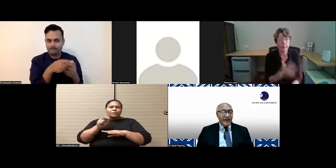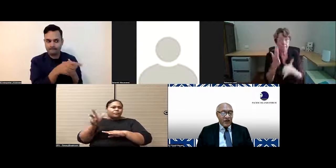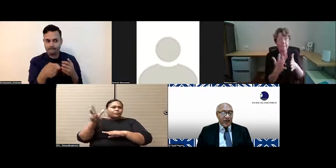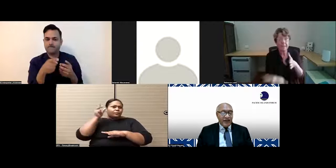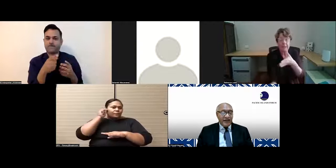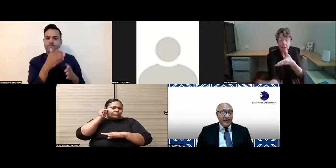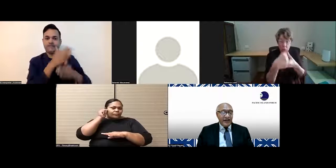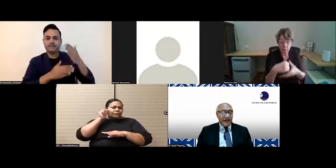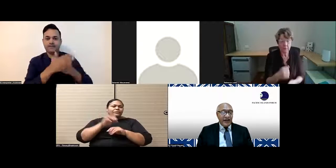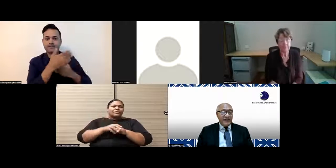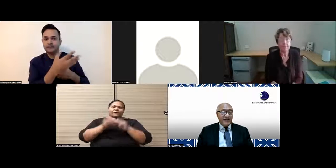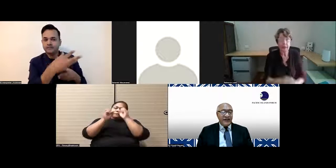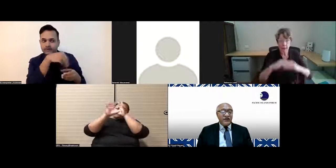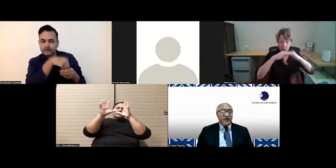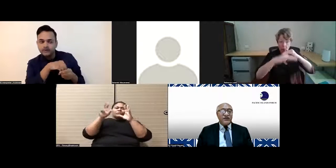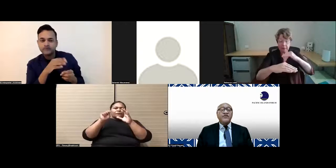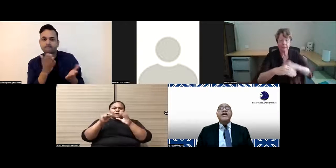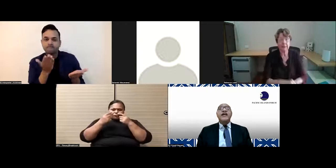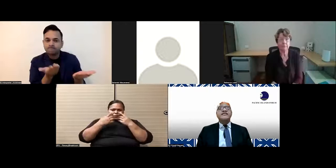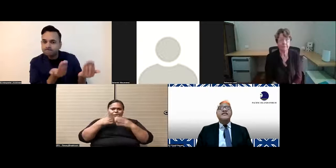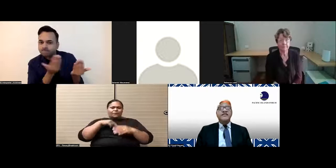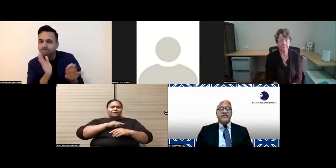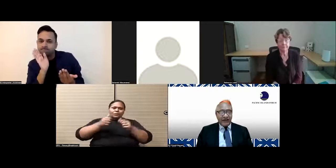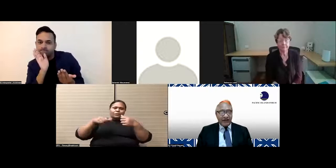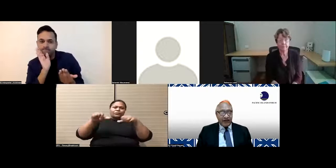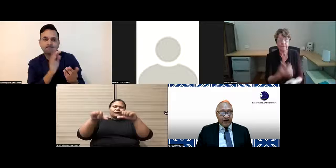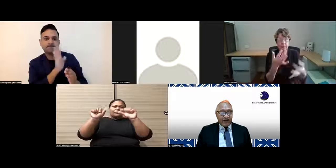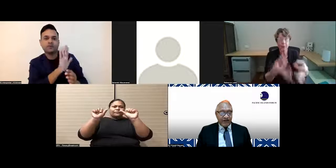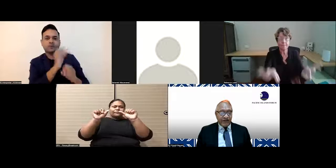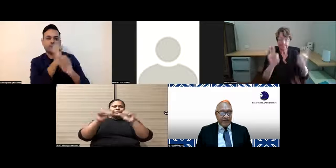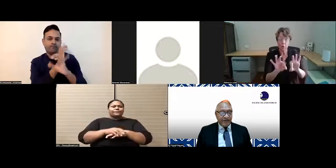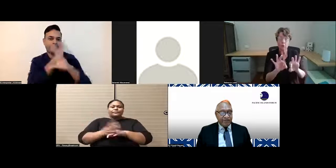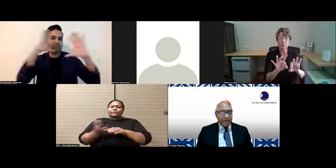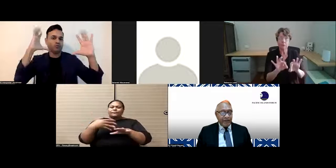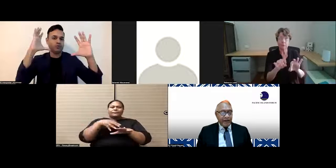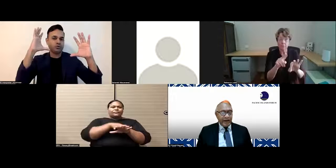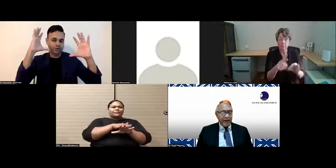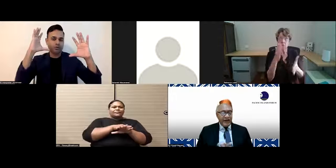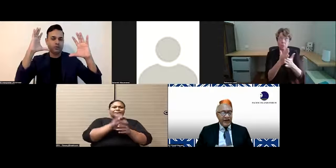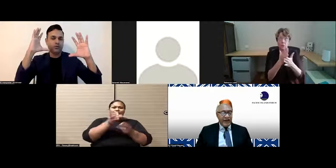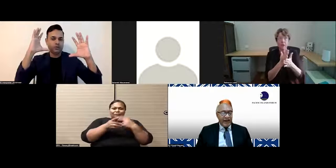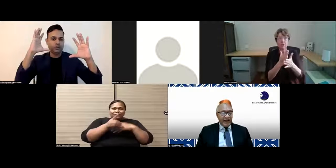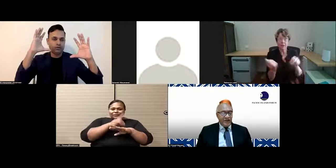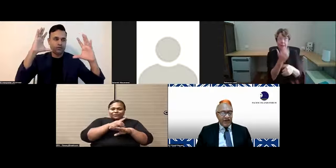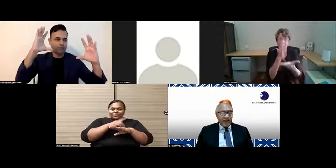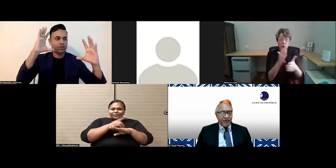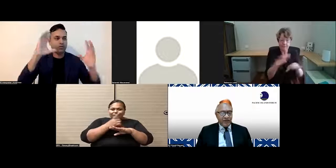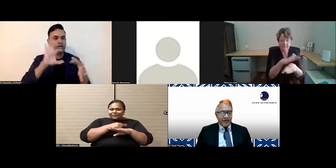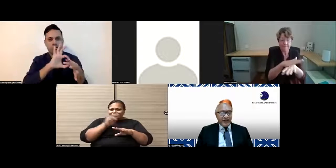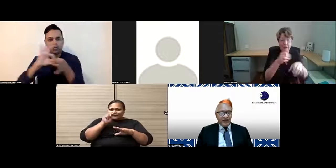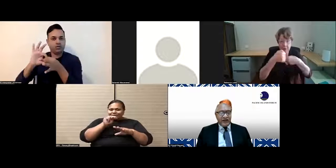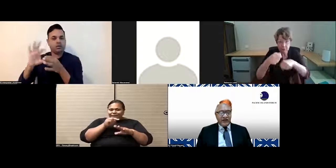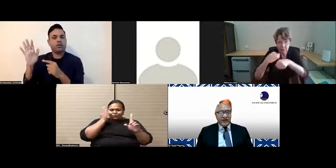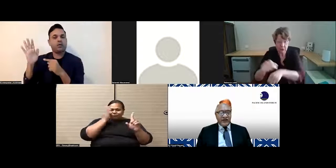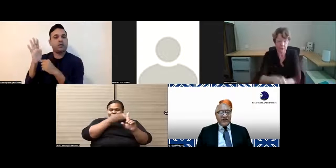and equality as central to realizing the vision of the strategy. There has been great